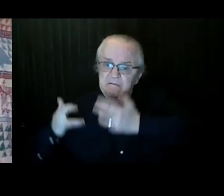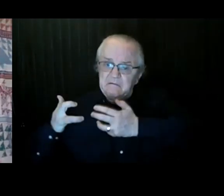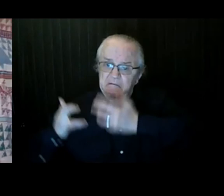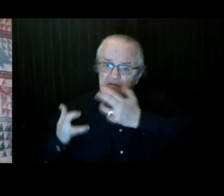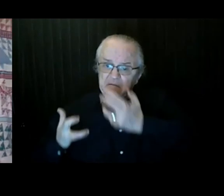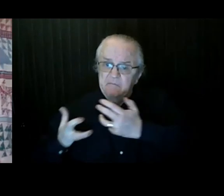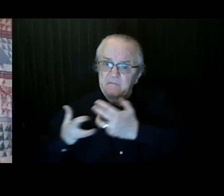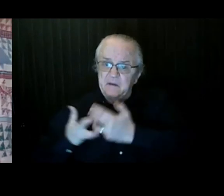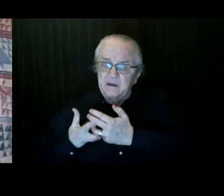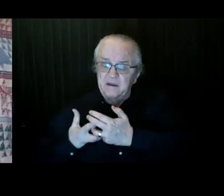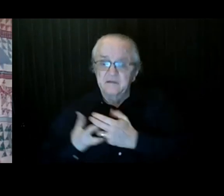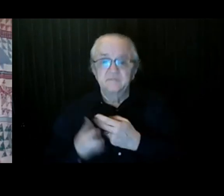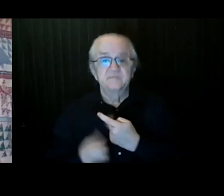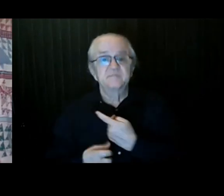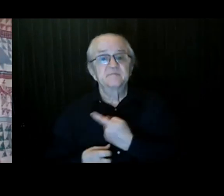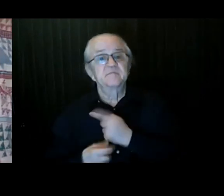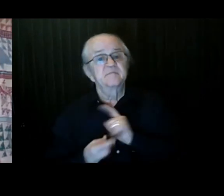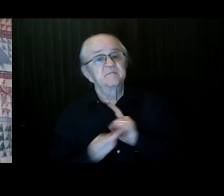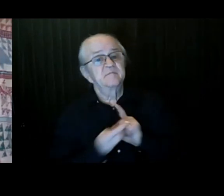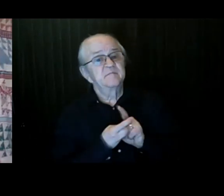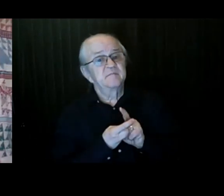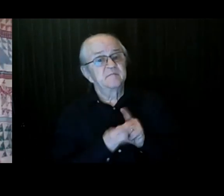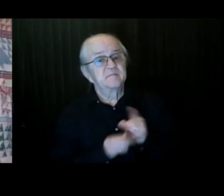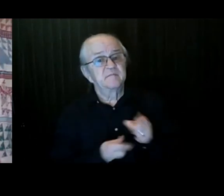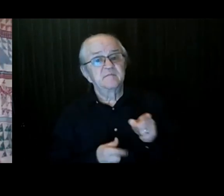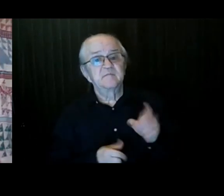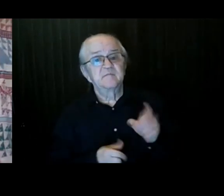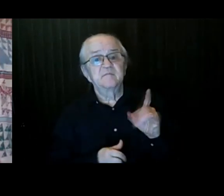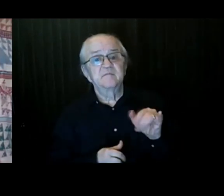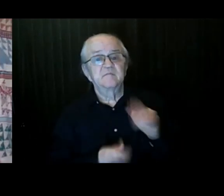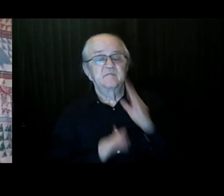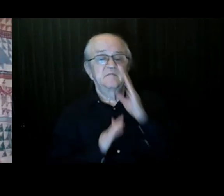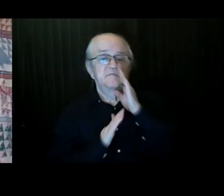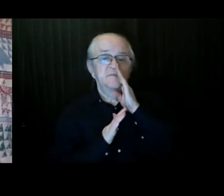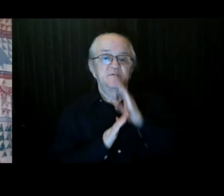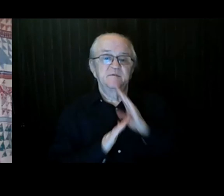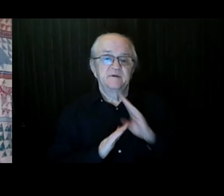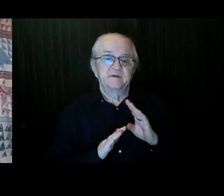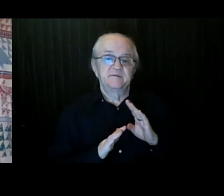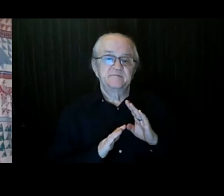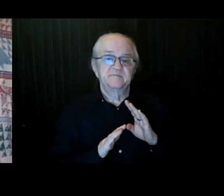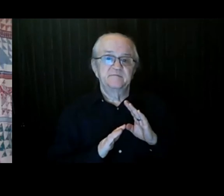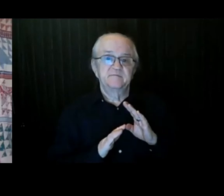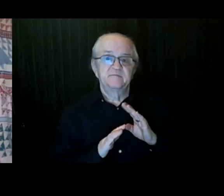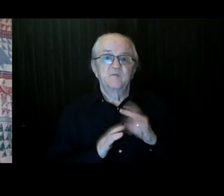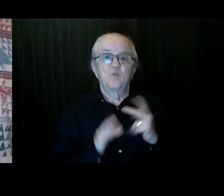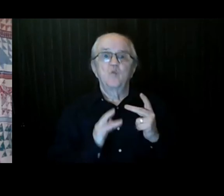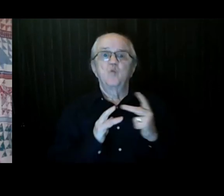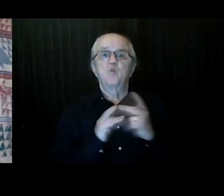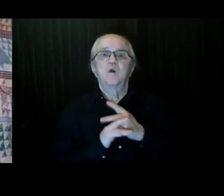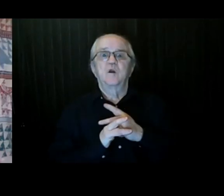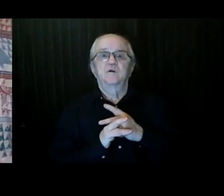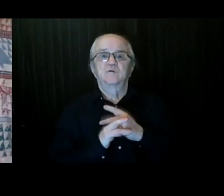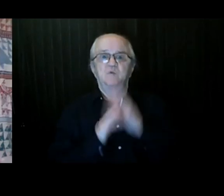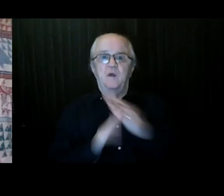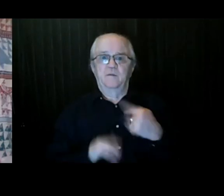When we met Cindy, she was quiet, definitely around me. It turns out